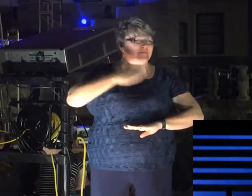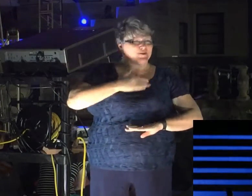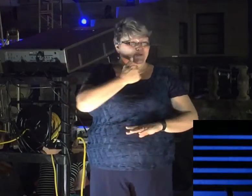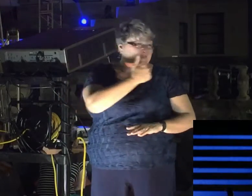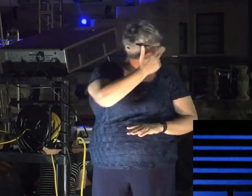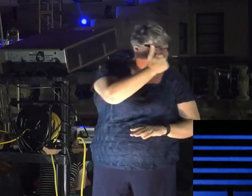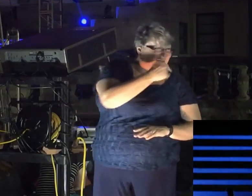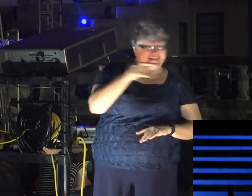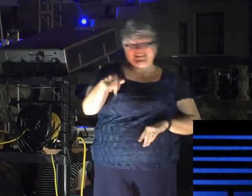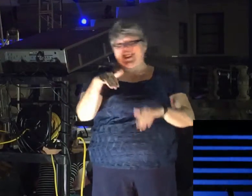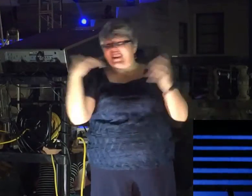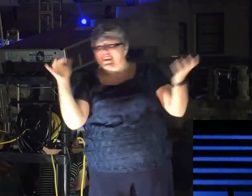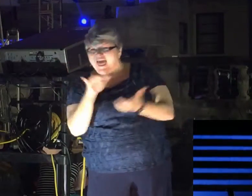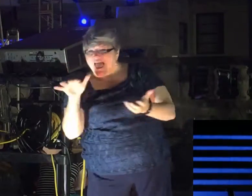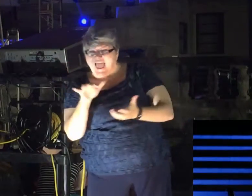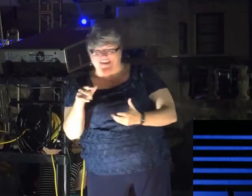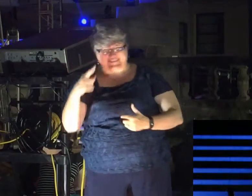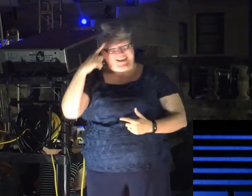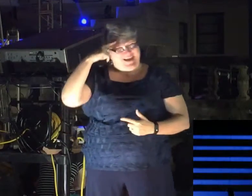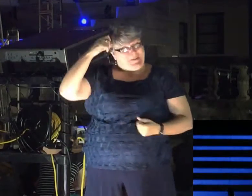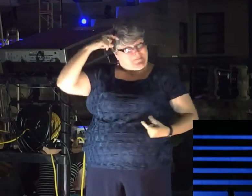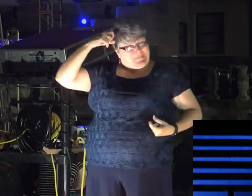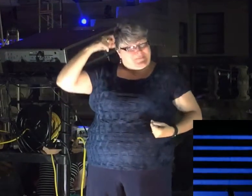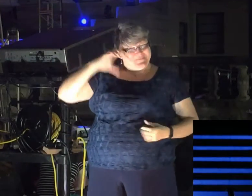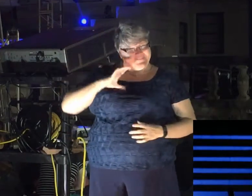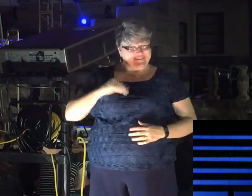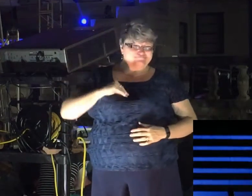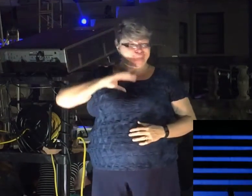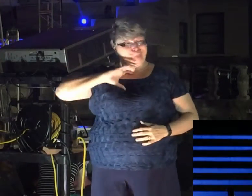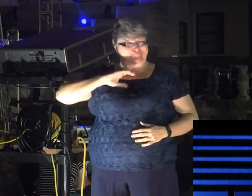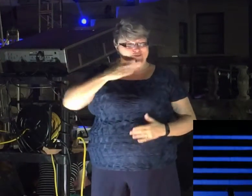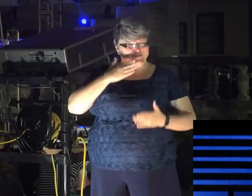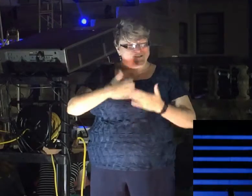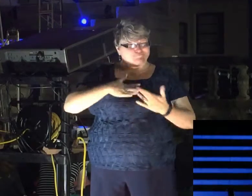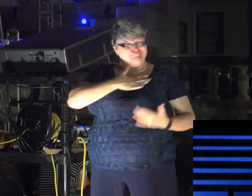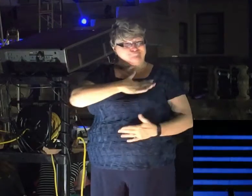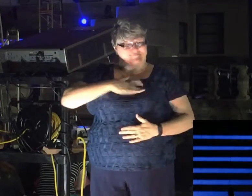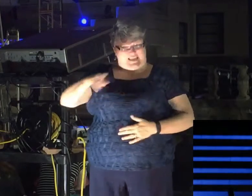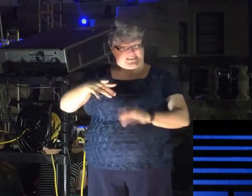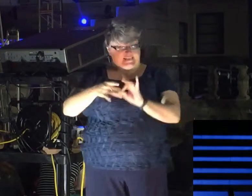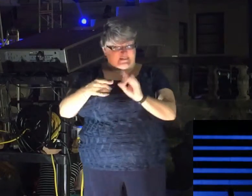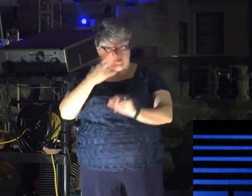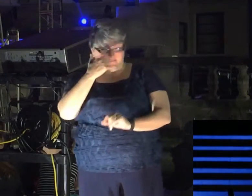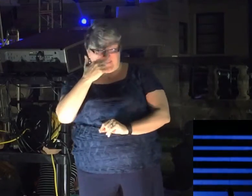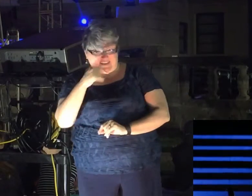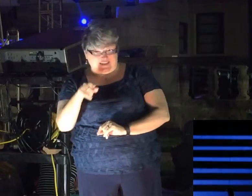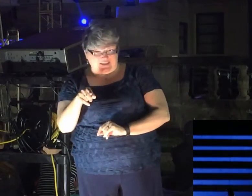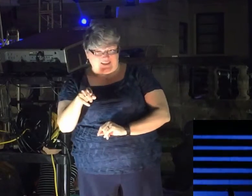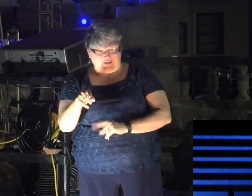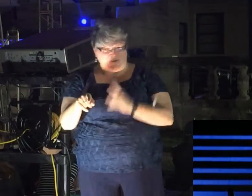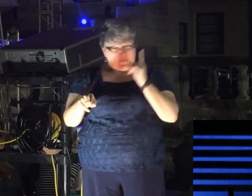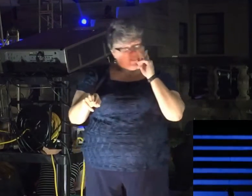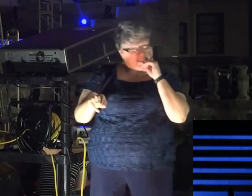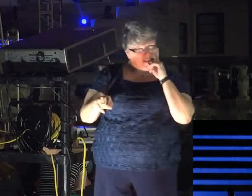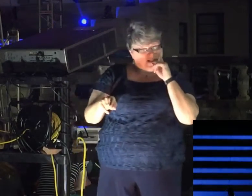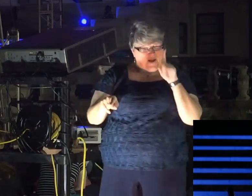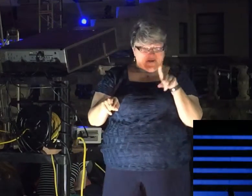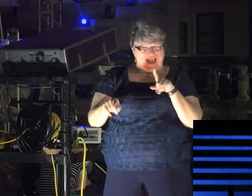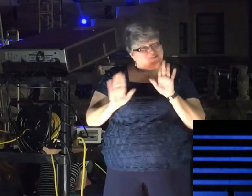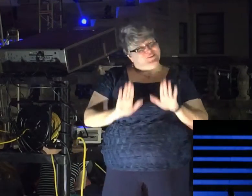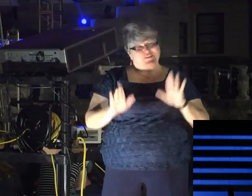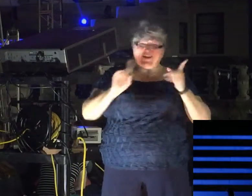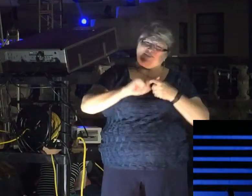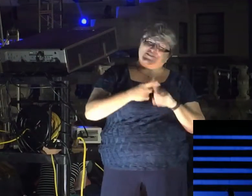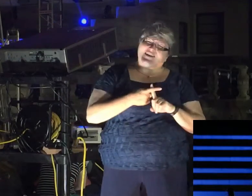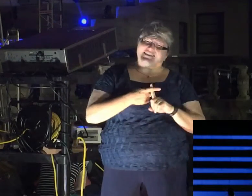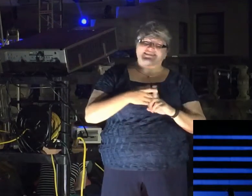you say something funny and she laughs, bing, little dopamine. When they say something funny and you think,